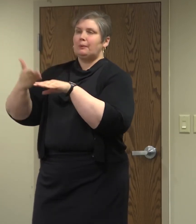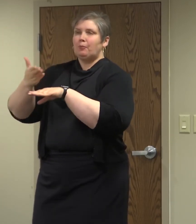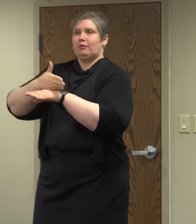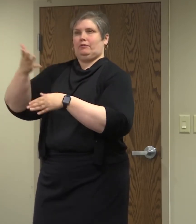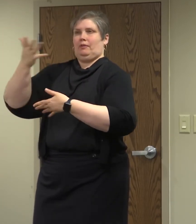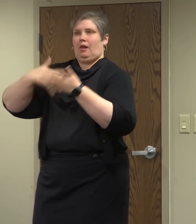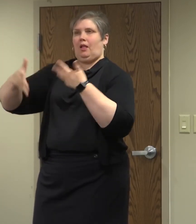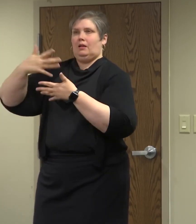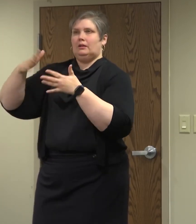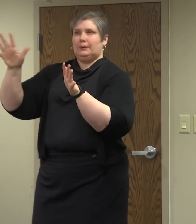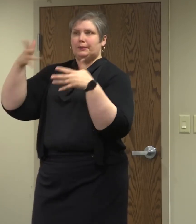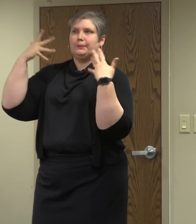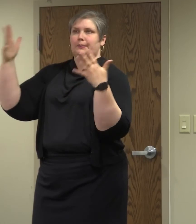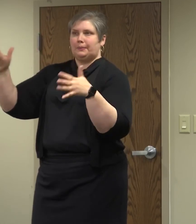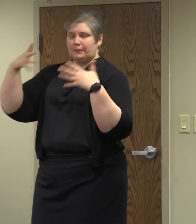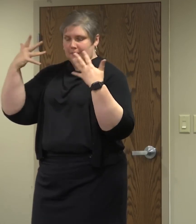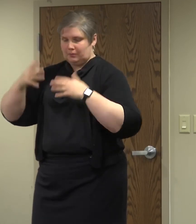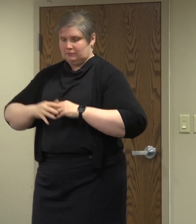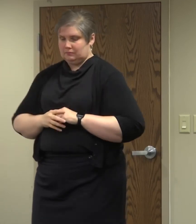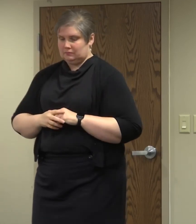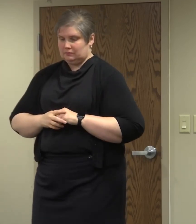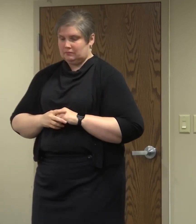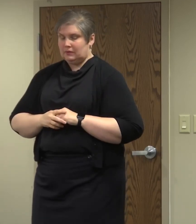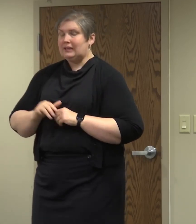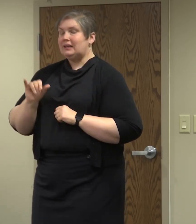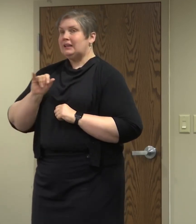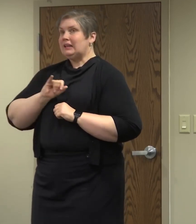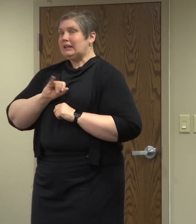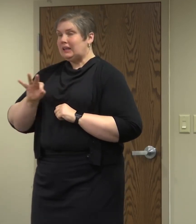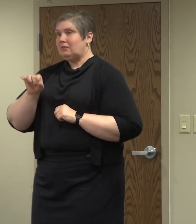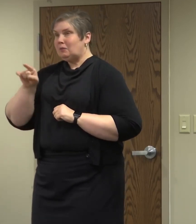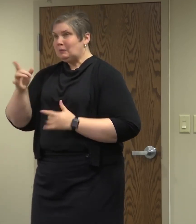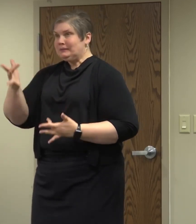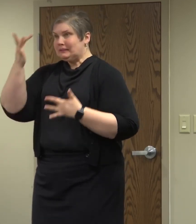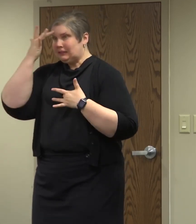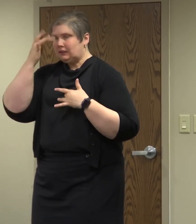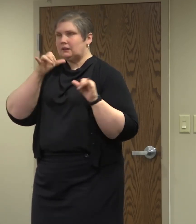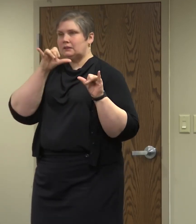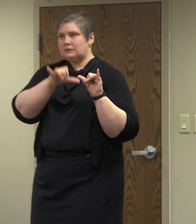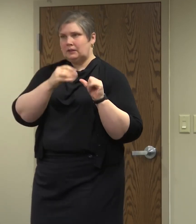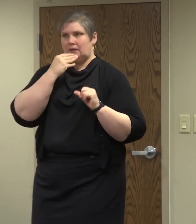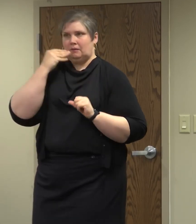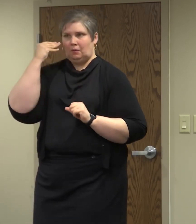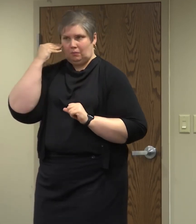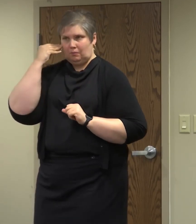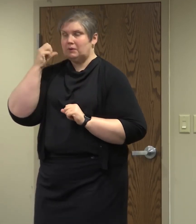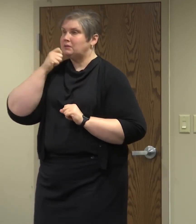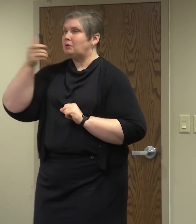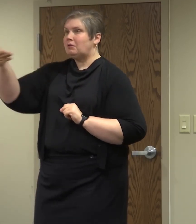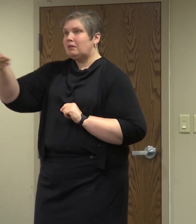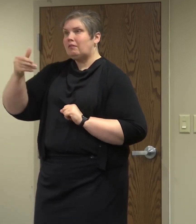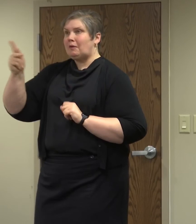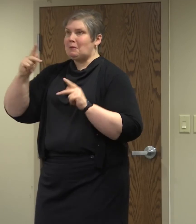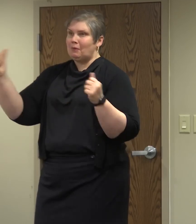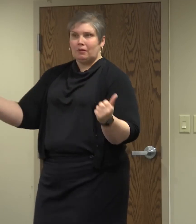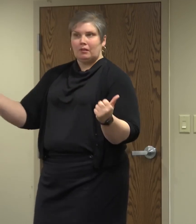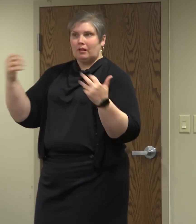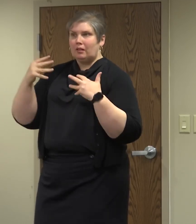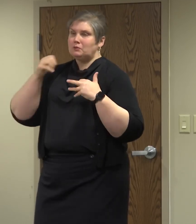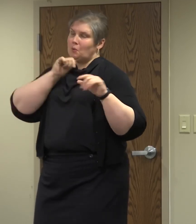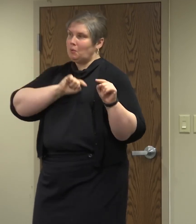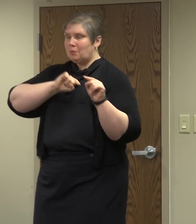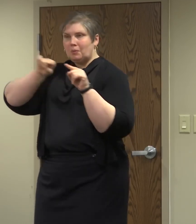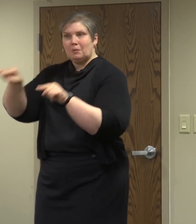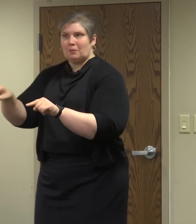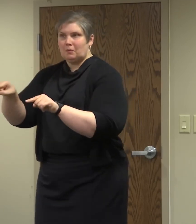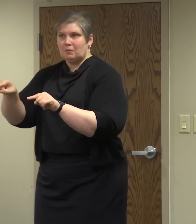And please, please, if you are sick, do not host or attend gatherings. I know that everyone has been so excited. They can't wait to